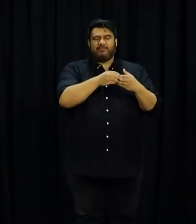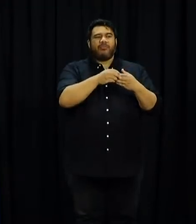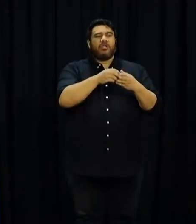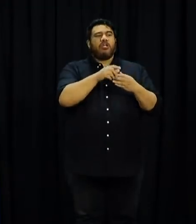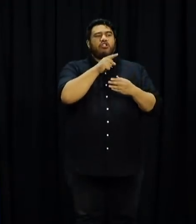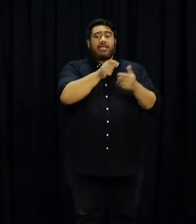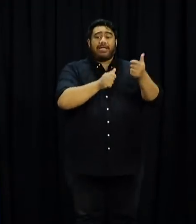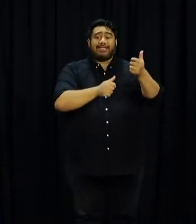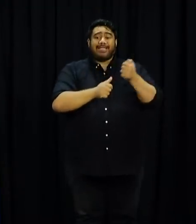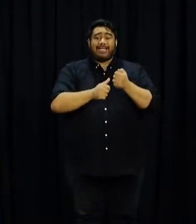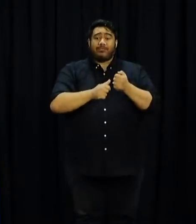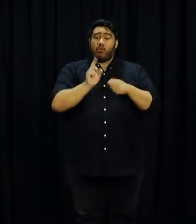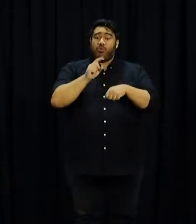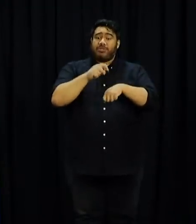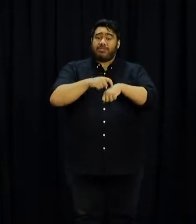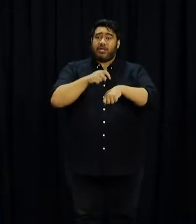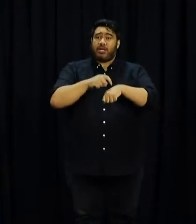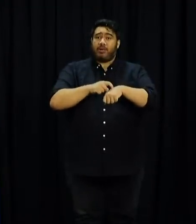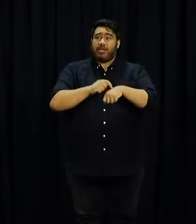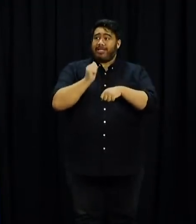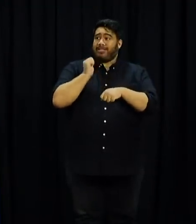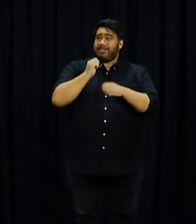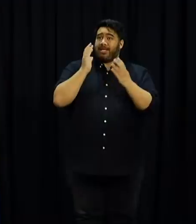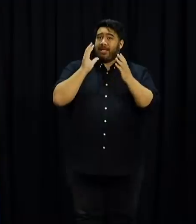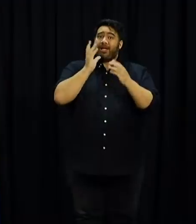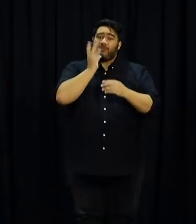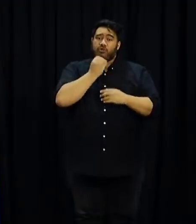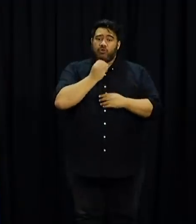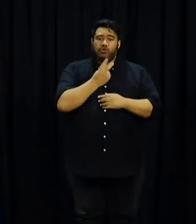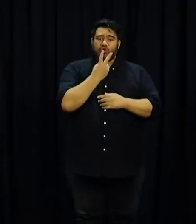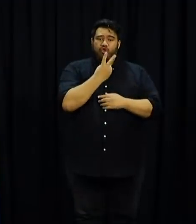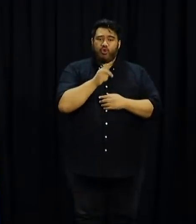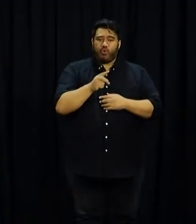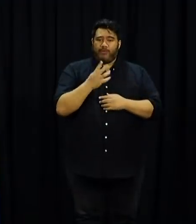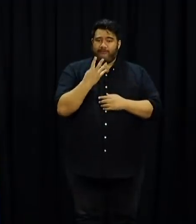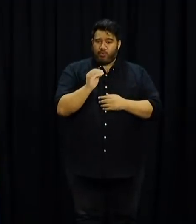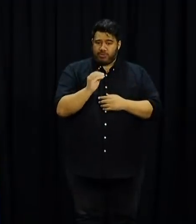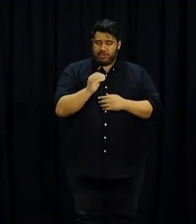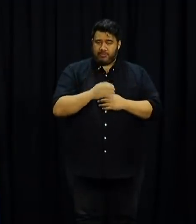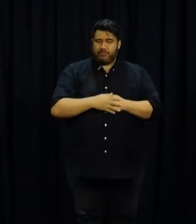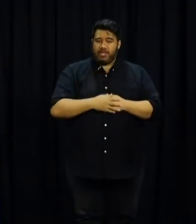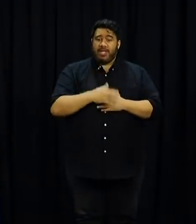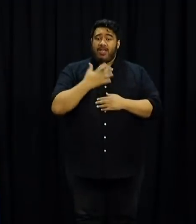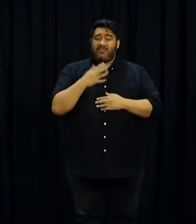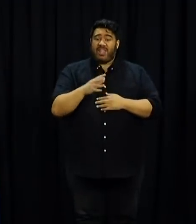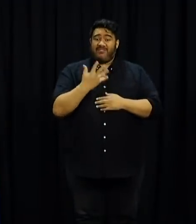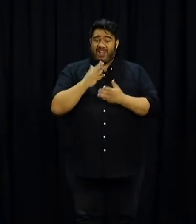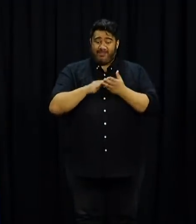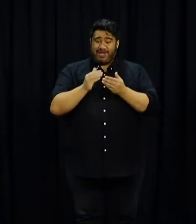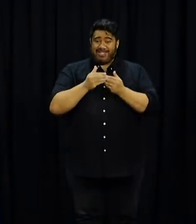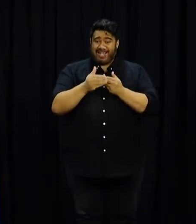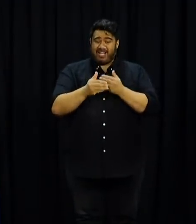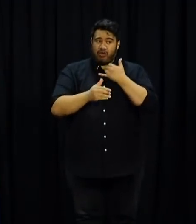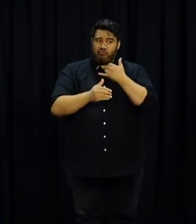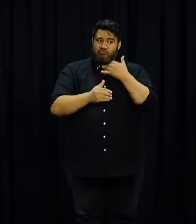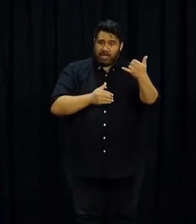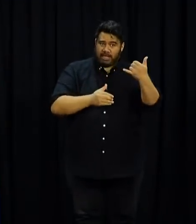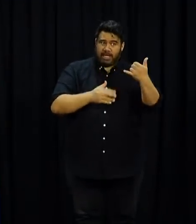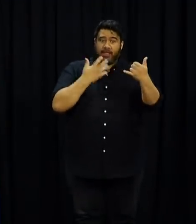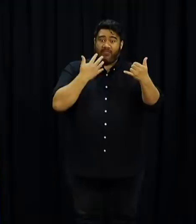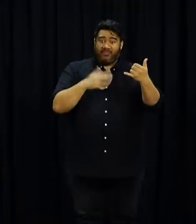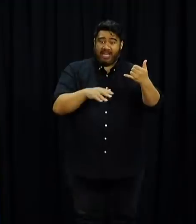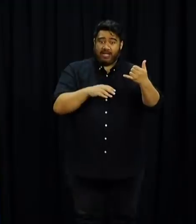about 20 to 3 yesterday afternoon. I rang her at 2:45, and we then had a